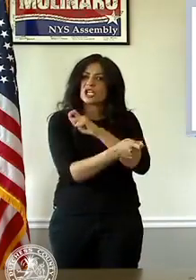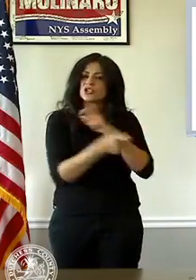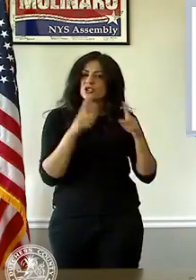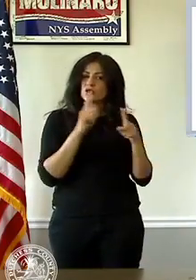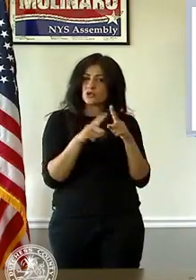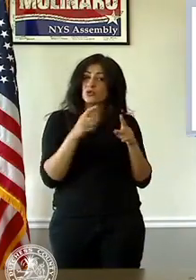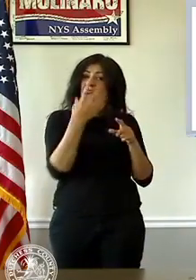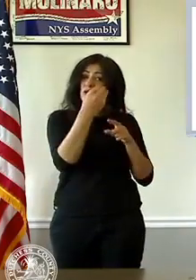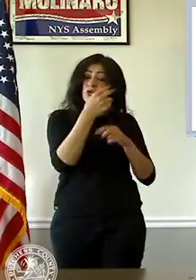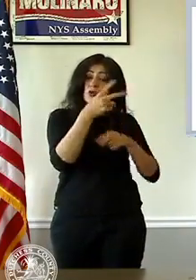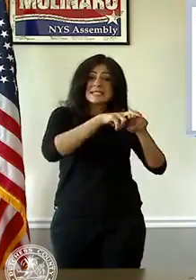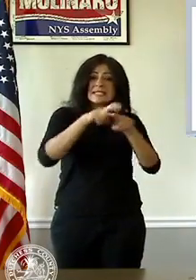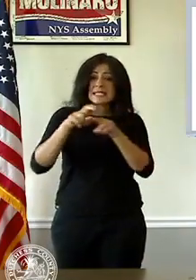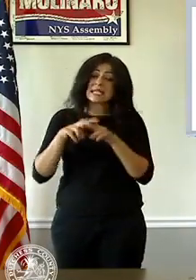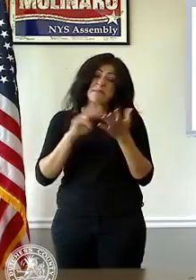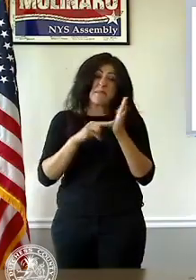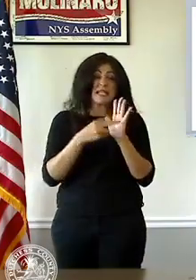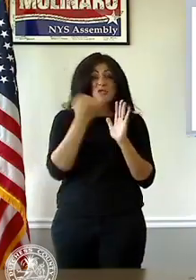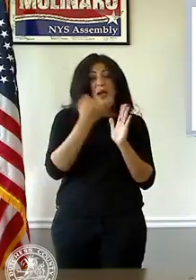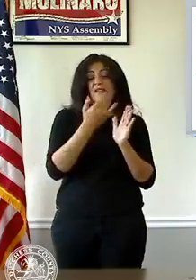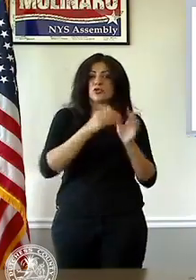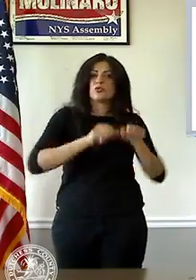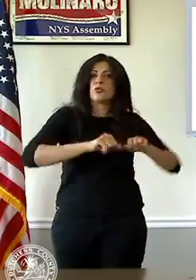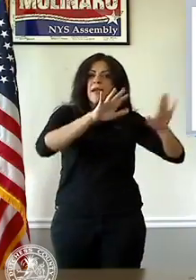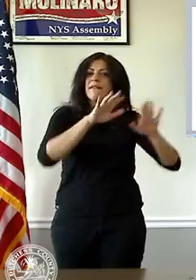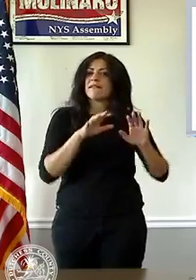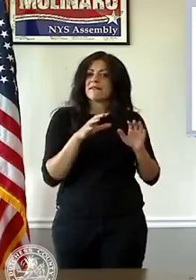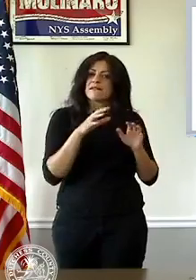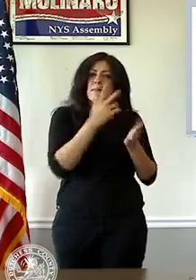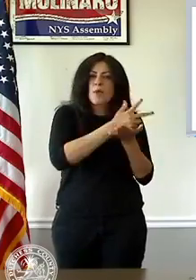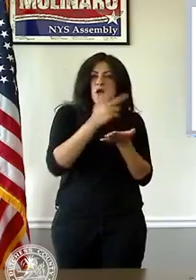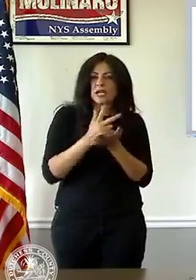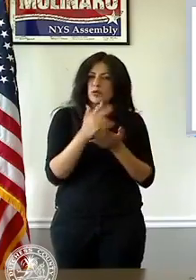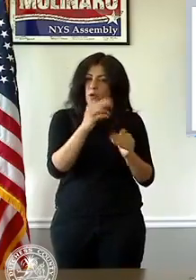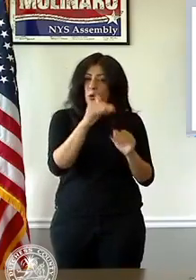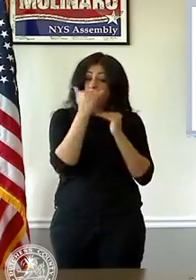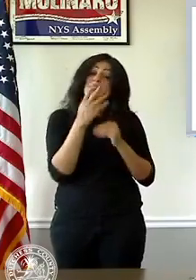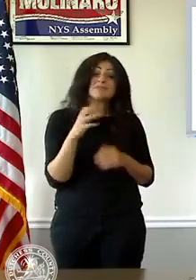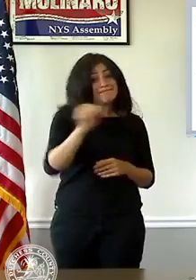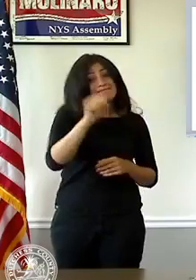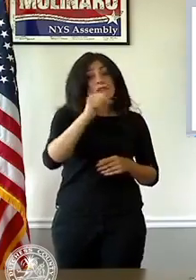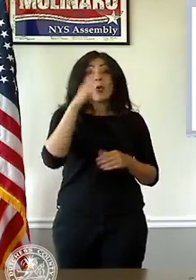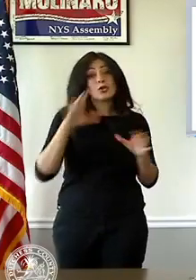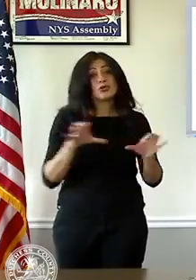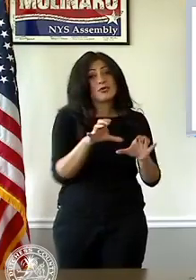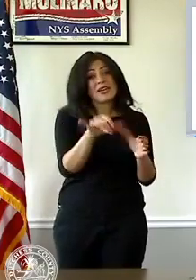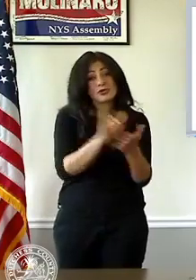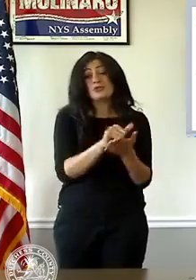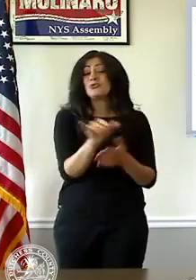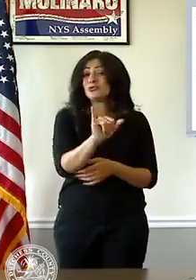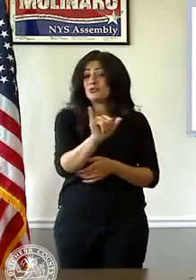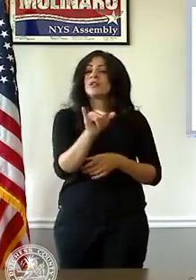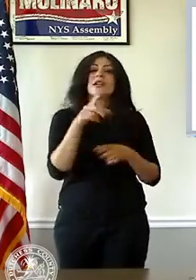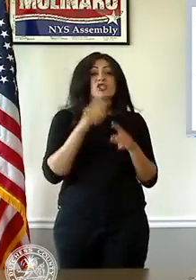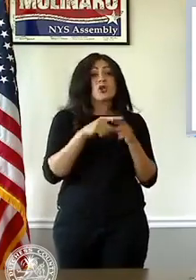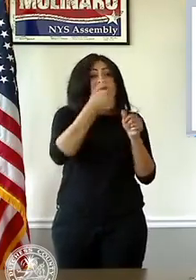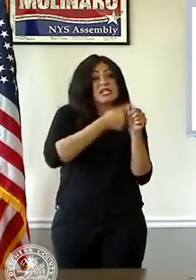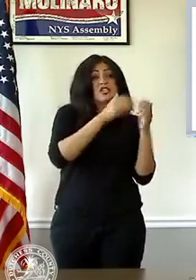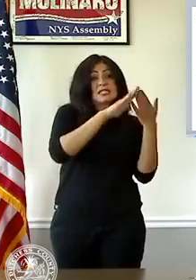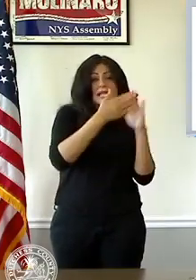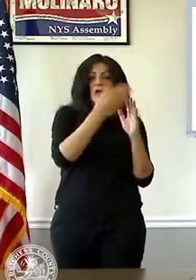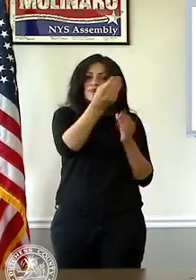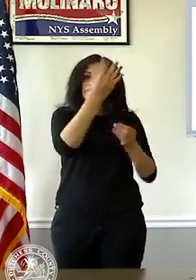certain local parking requirements. Yep, we're going to do that as well. So as the municipalities give us those specific